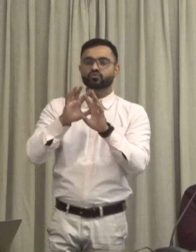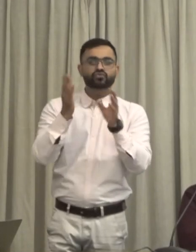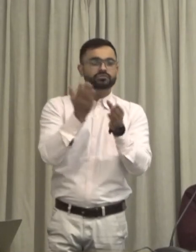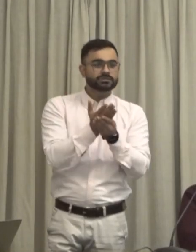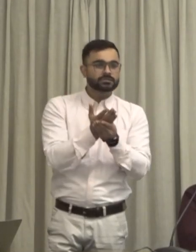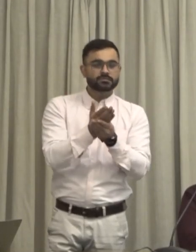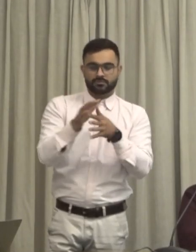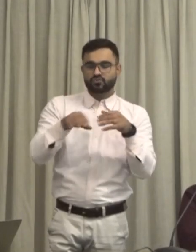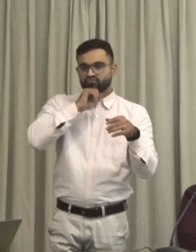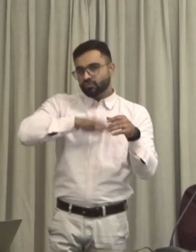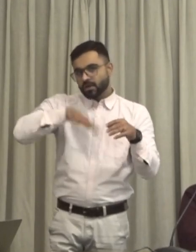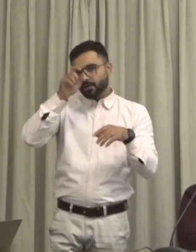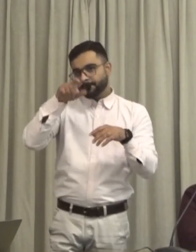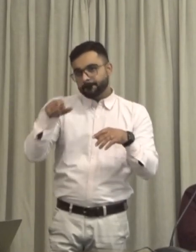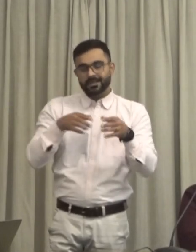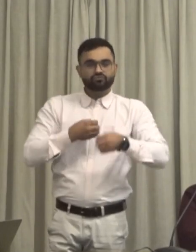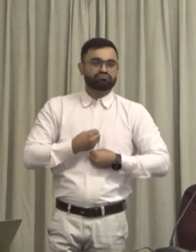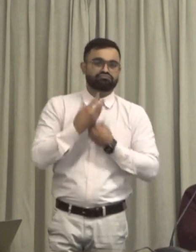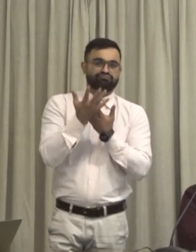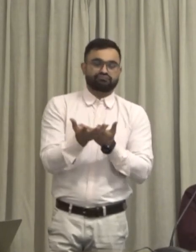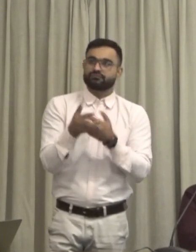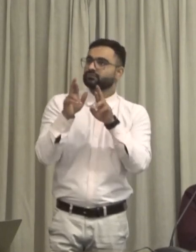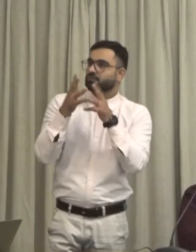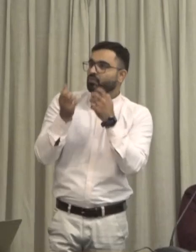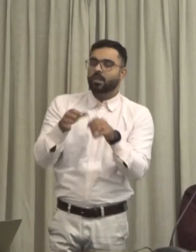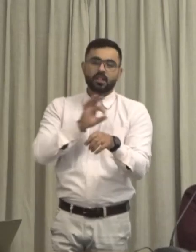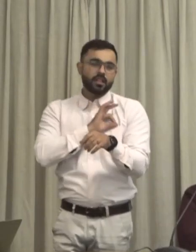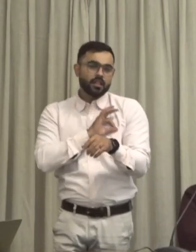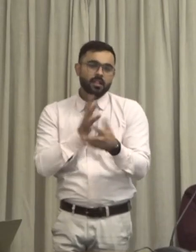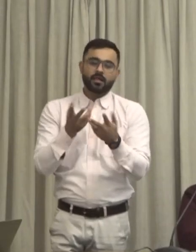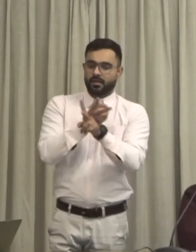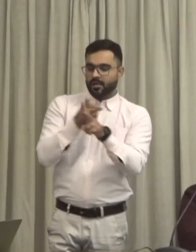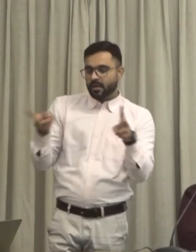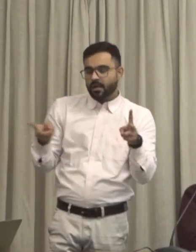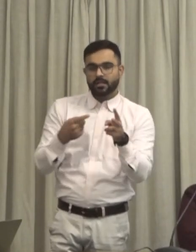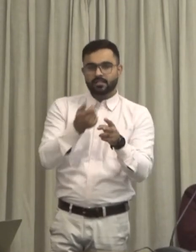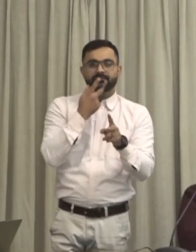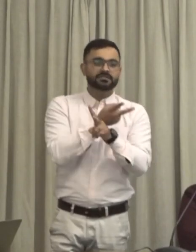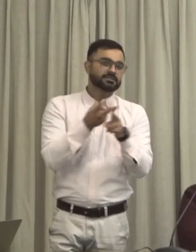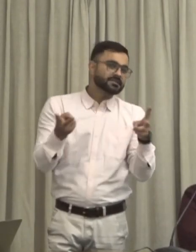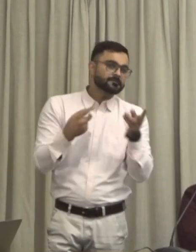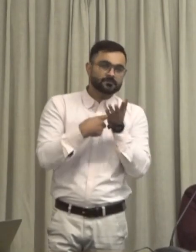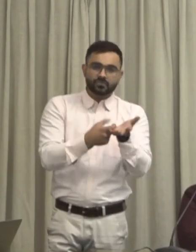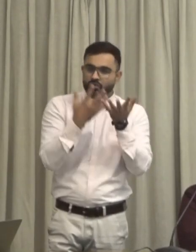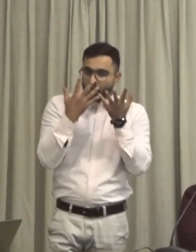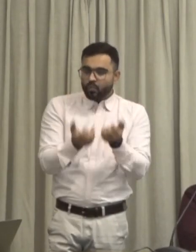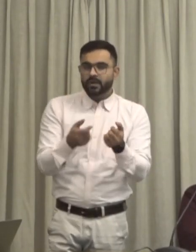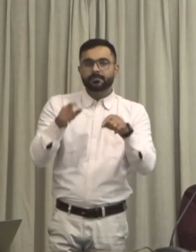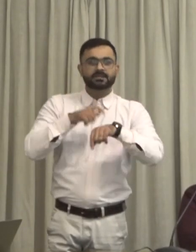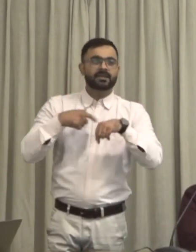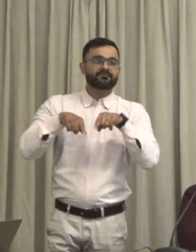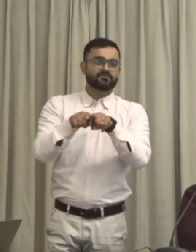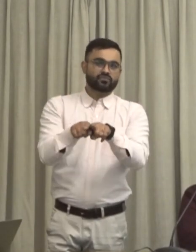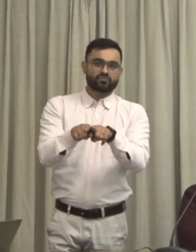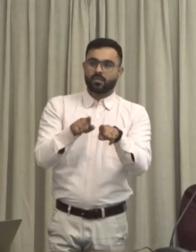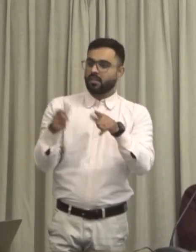in which an adult person can express their wishes or preferences about the kind of treatment that they wish to receive at a time when